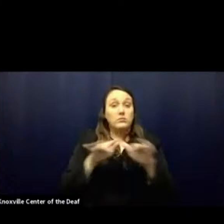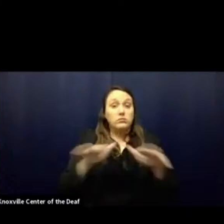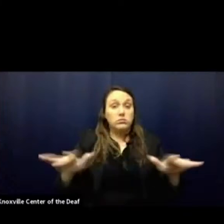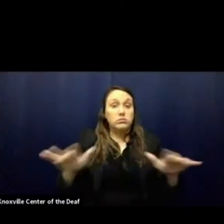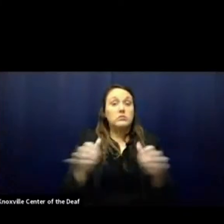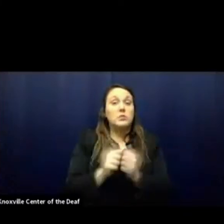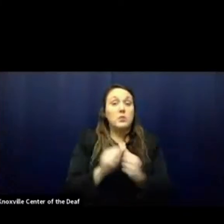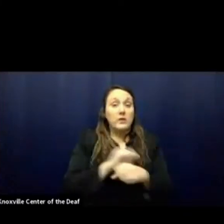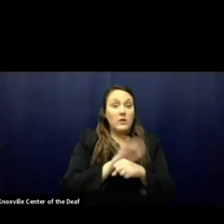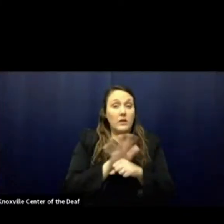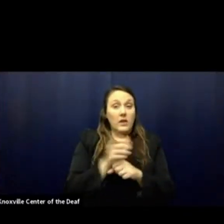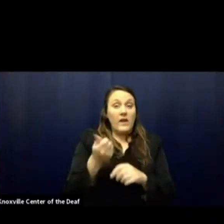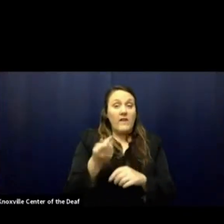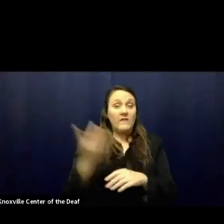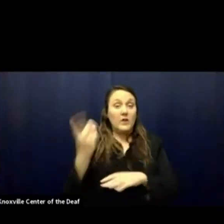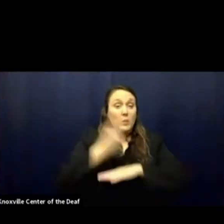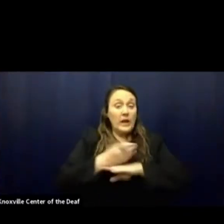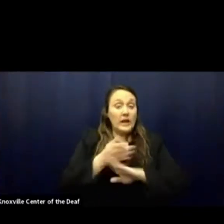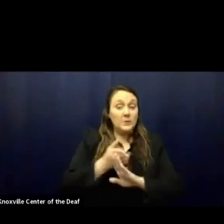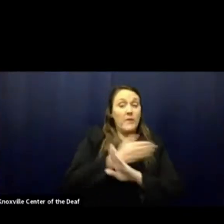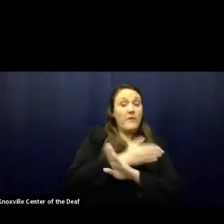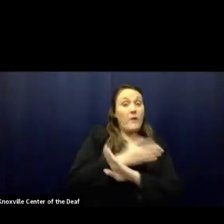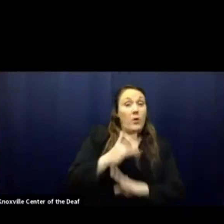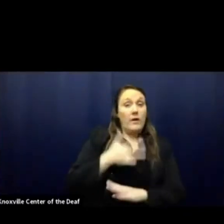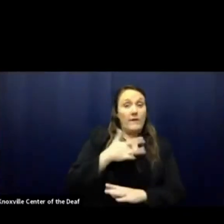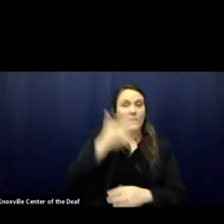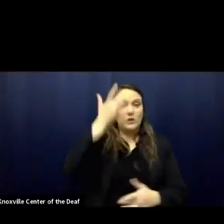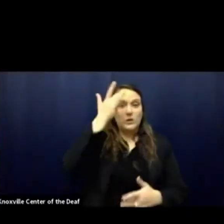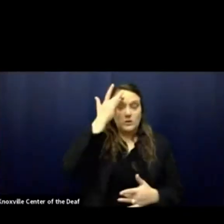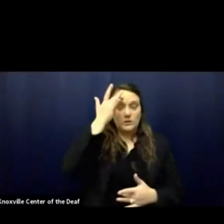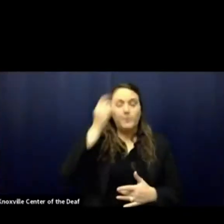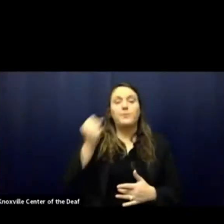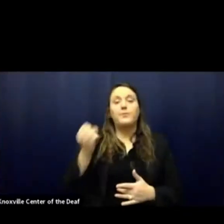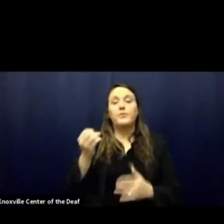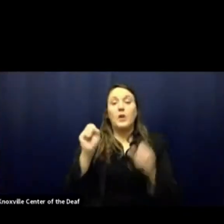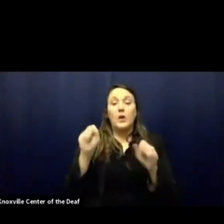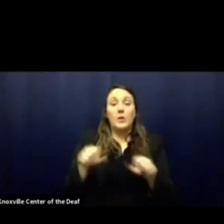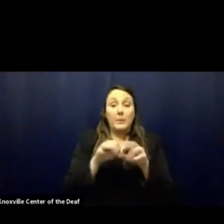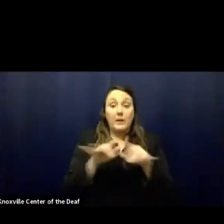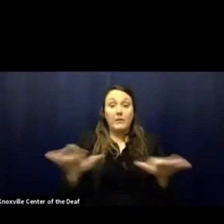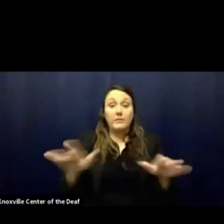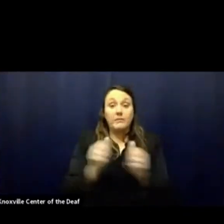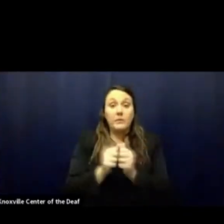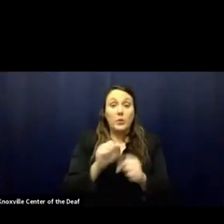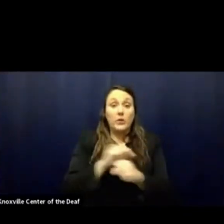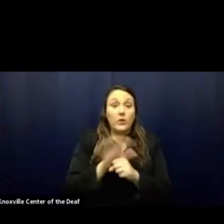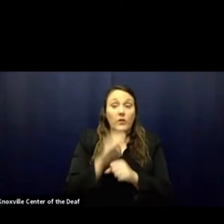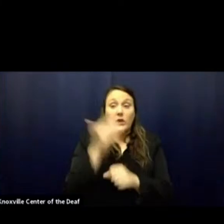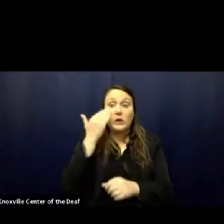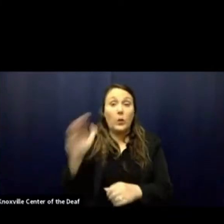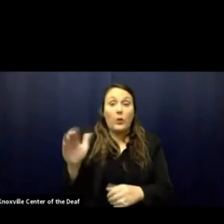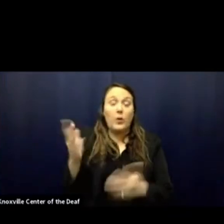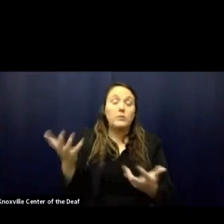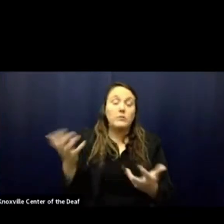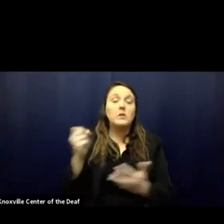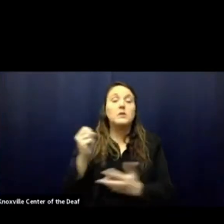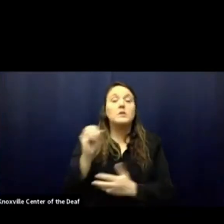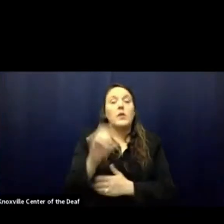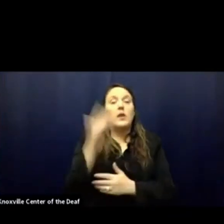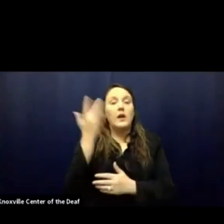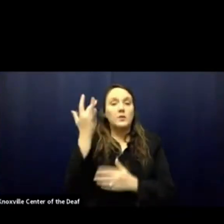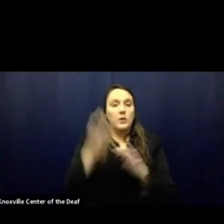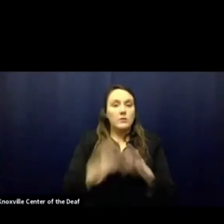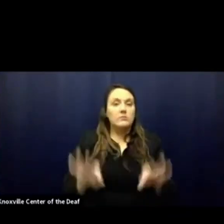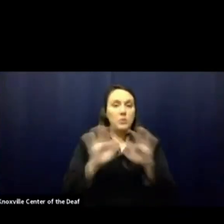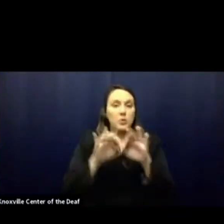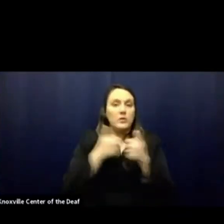couple of days before they start feeling badly. So you could be contagious with COVID and not know it. So that's why, again, it's really important to practice the